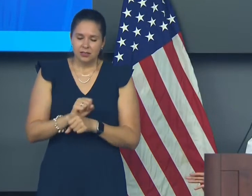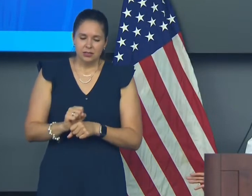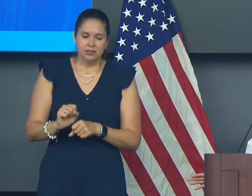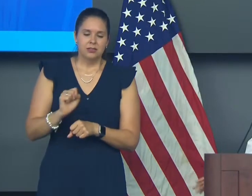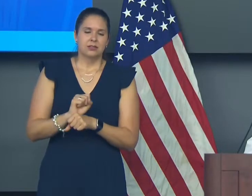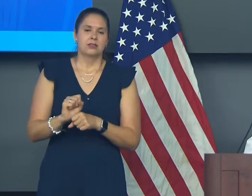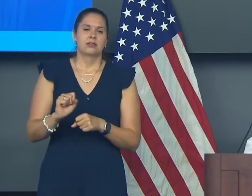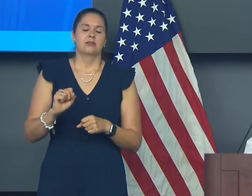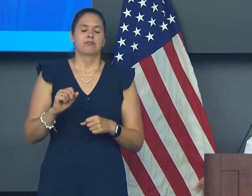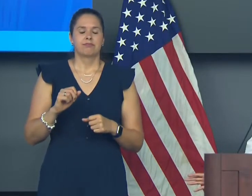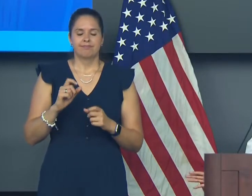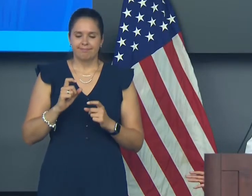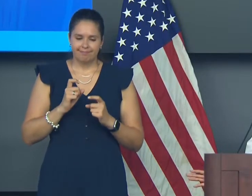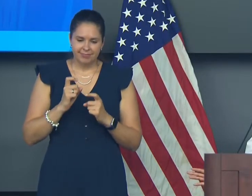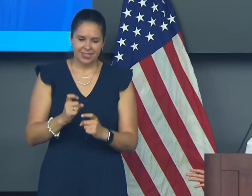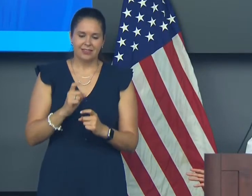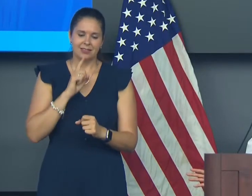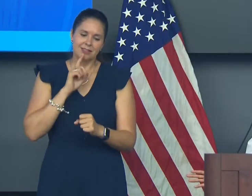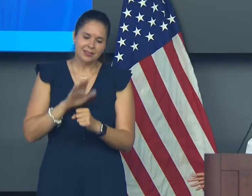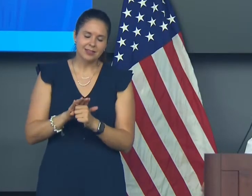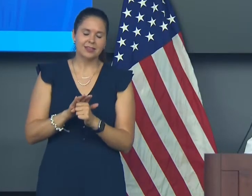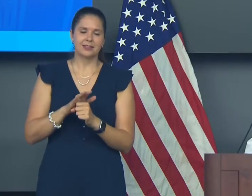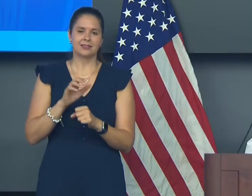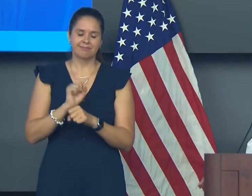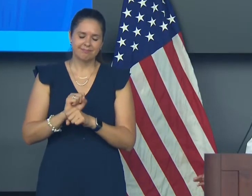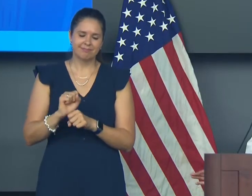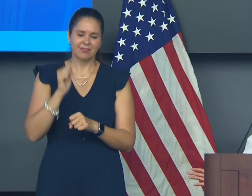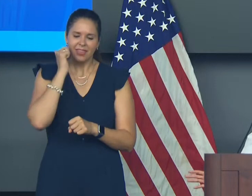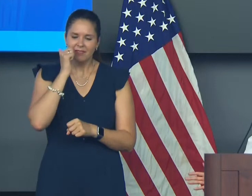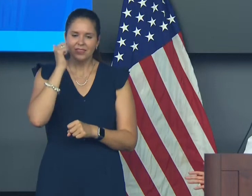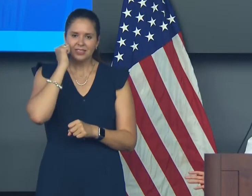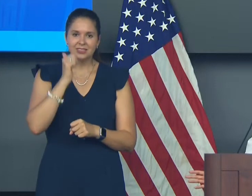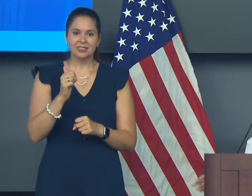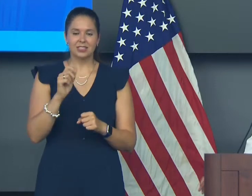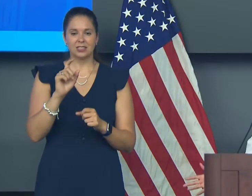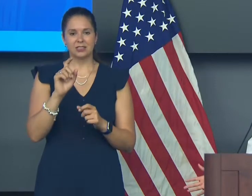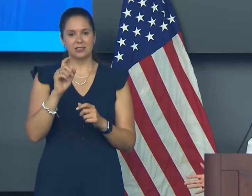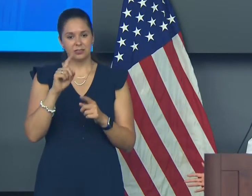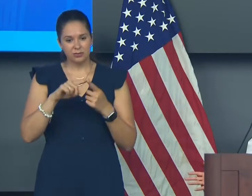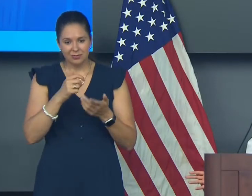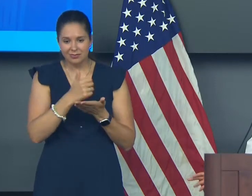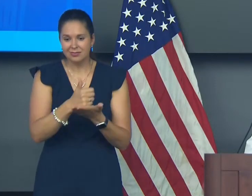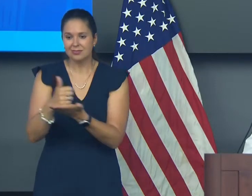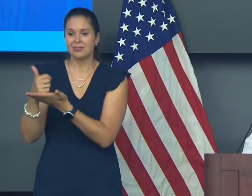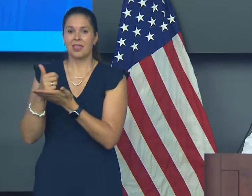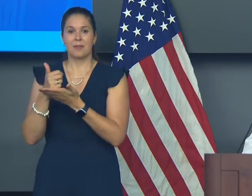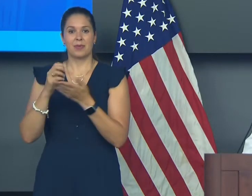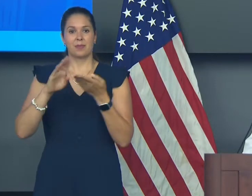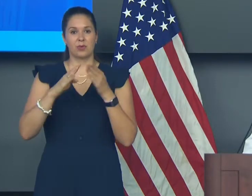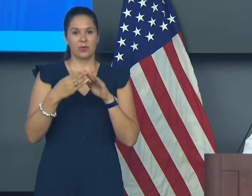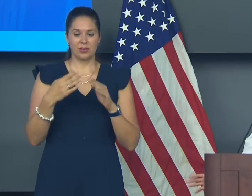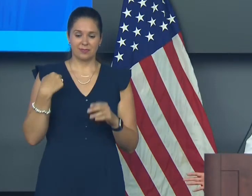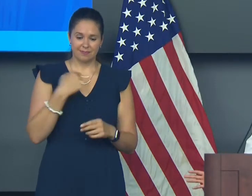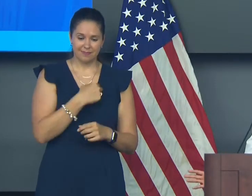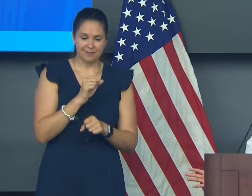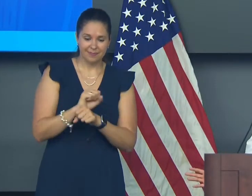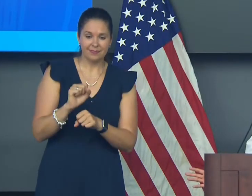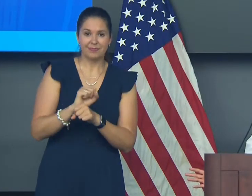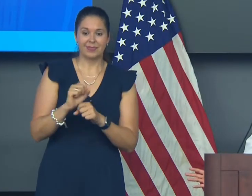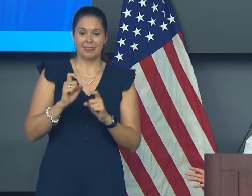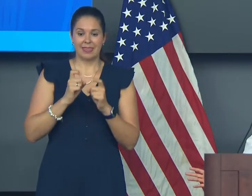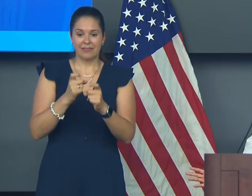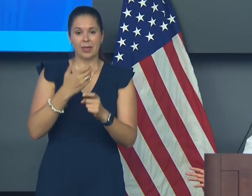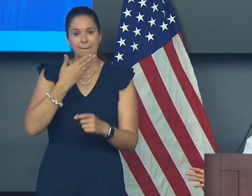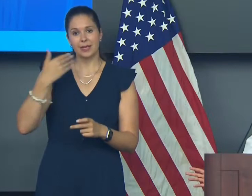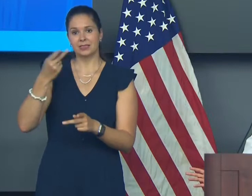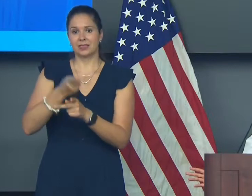day wholeheartedly as a system, as an organization, to treat our community, to do everything we could to give them the best